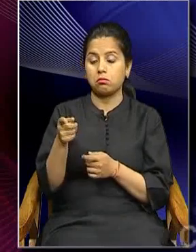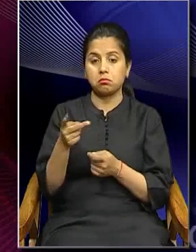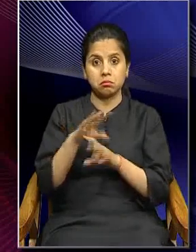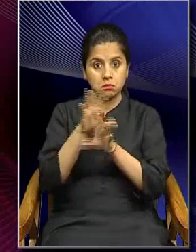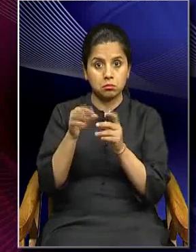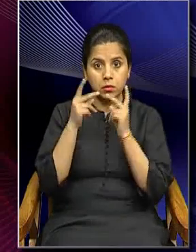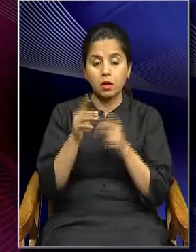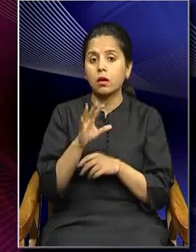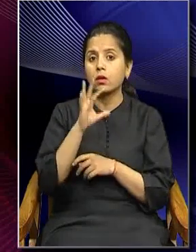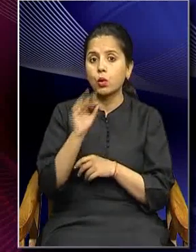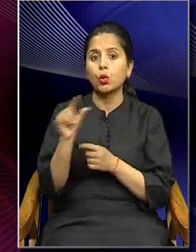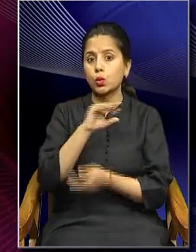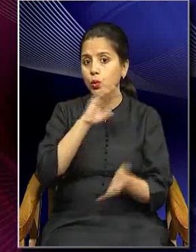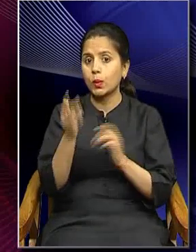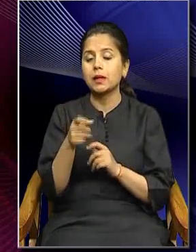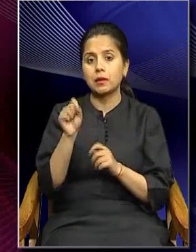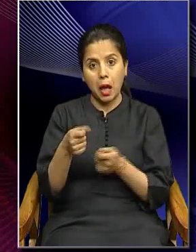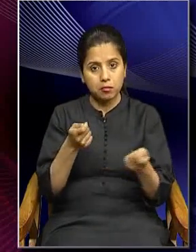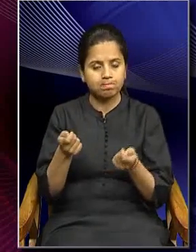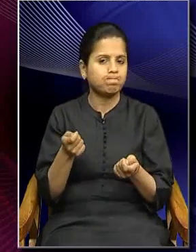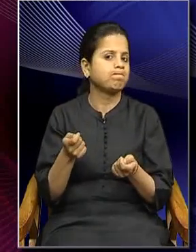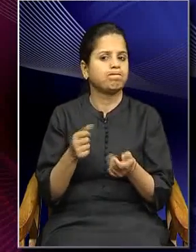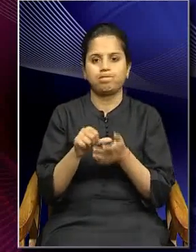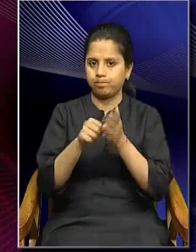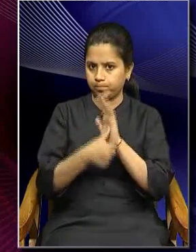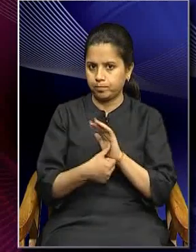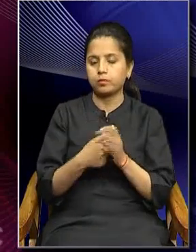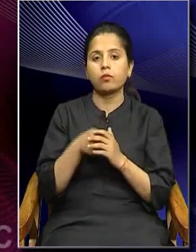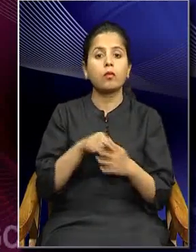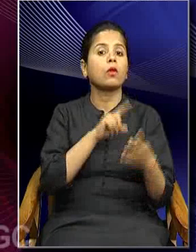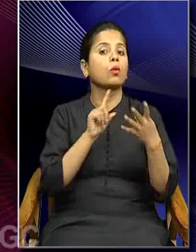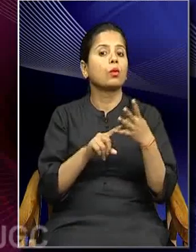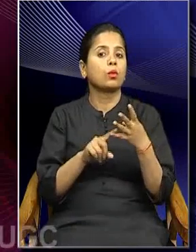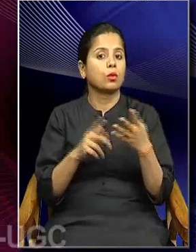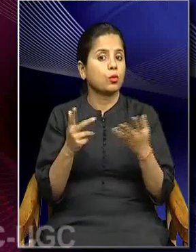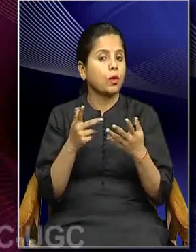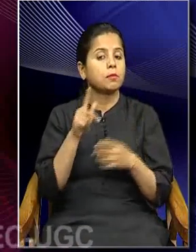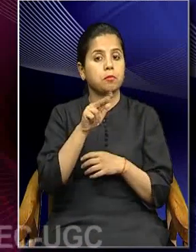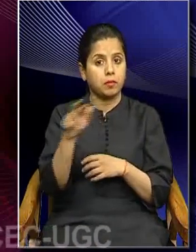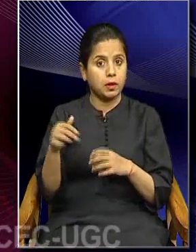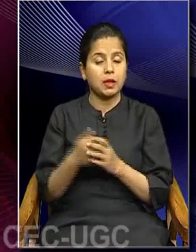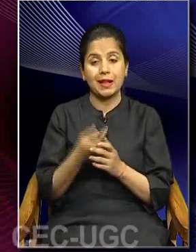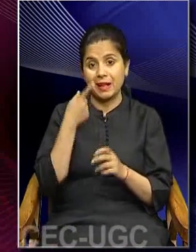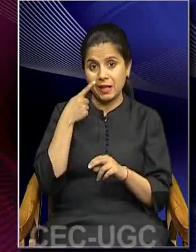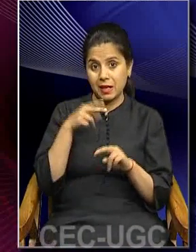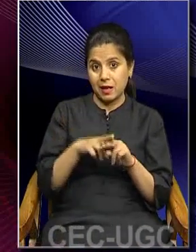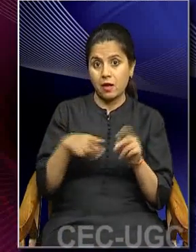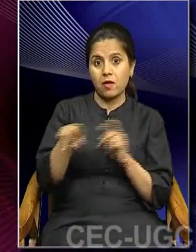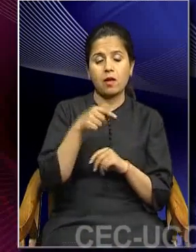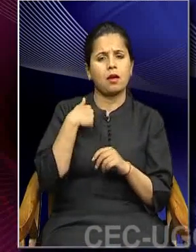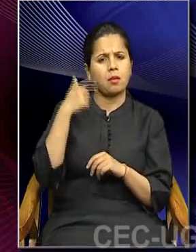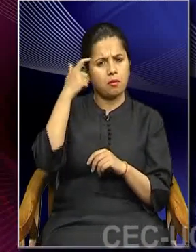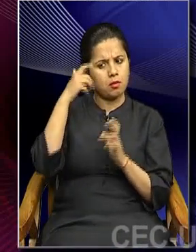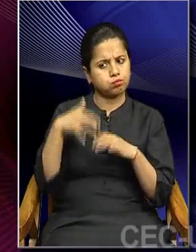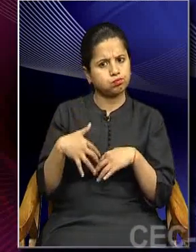a real universal. Okay, now the fourth condition, and it is that if the mental